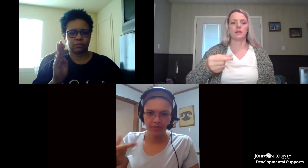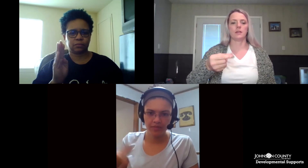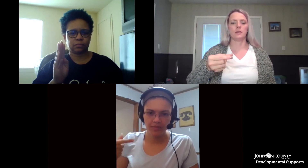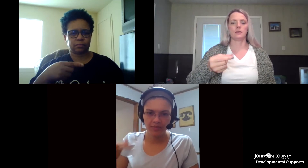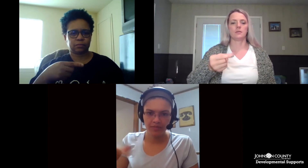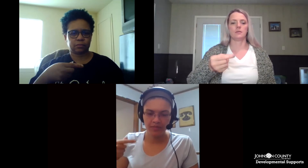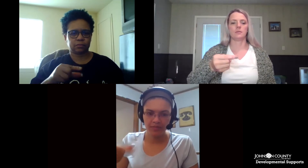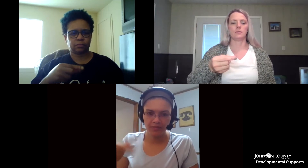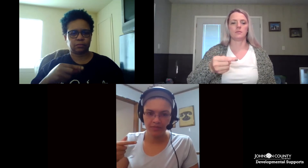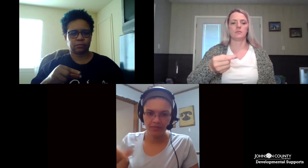Green.